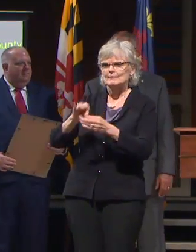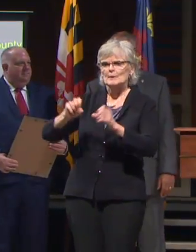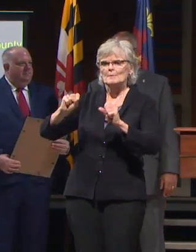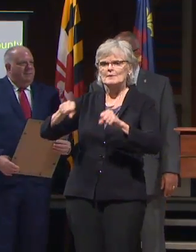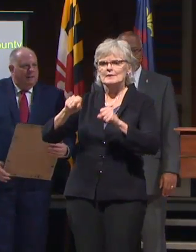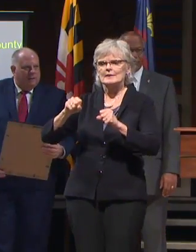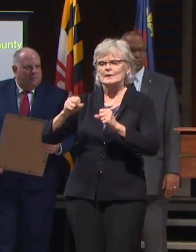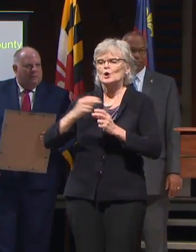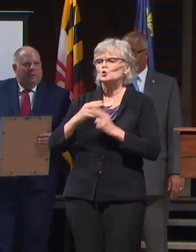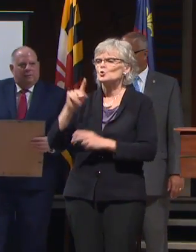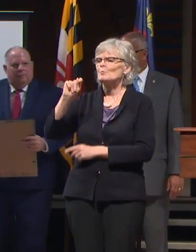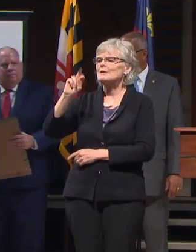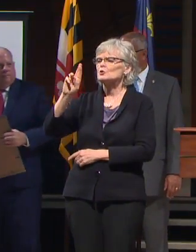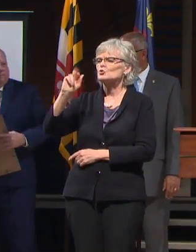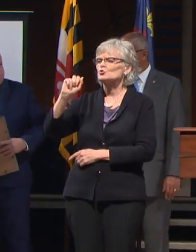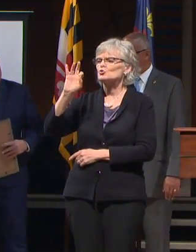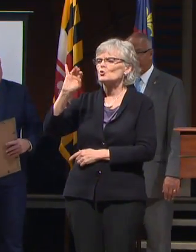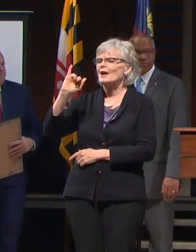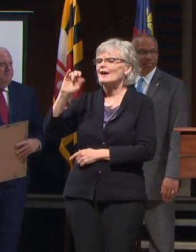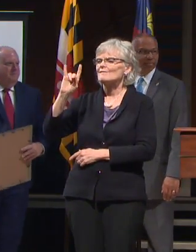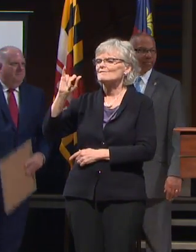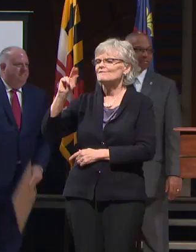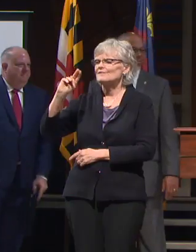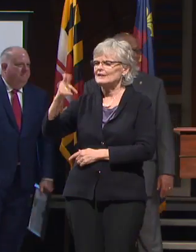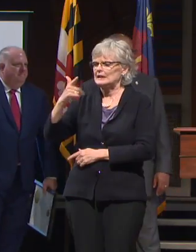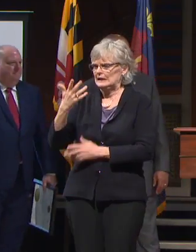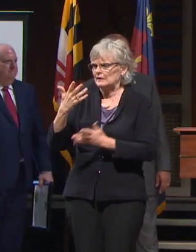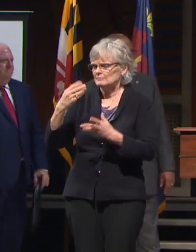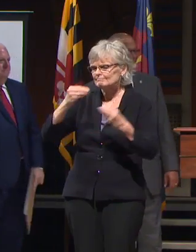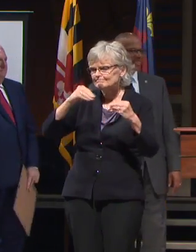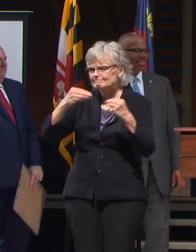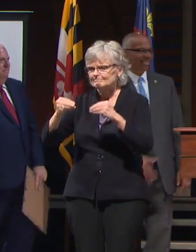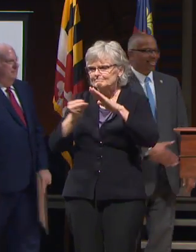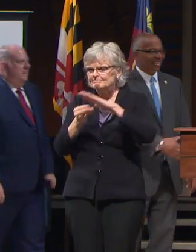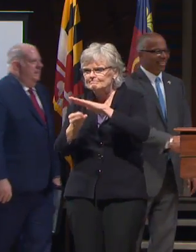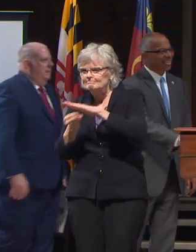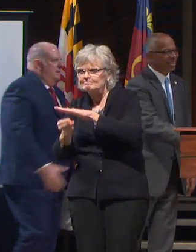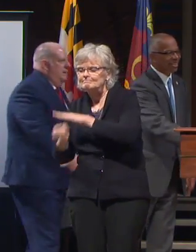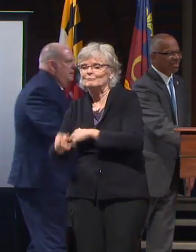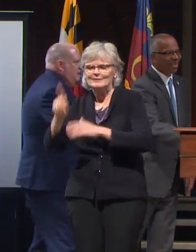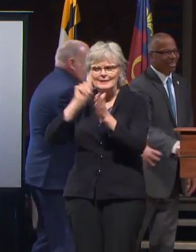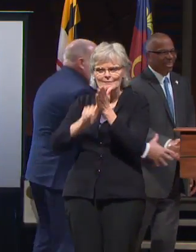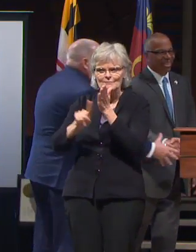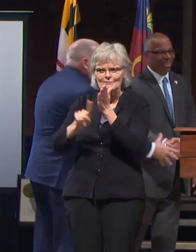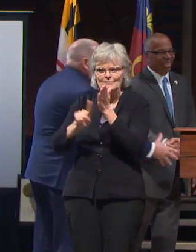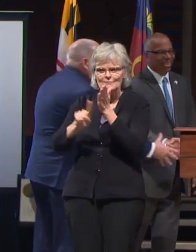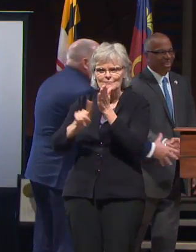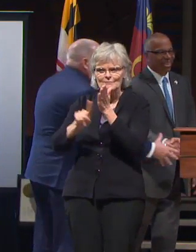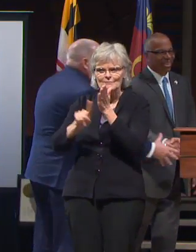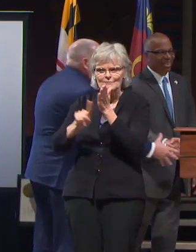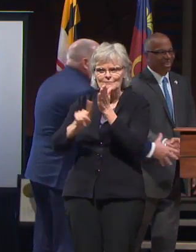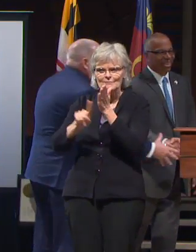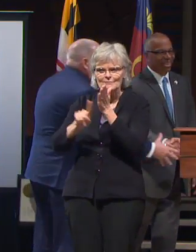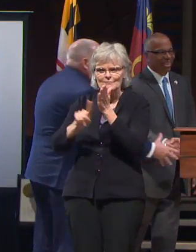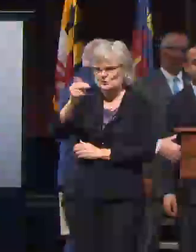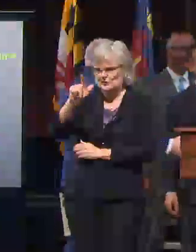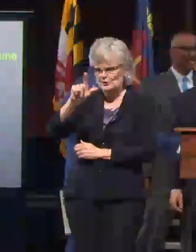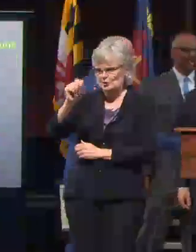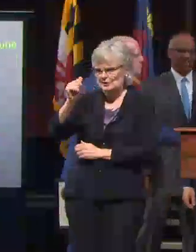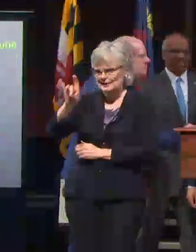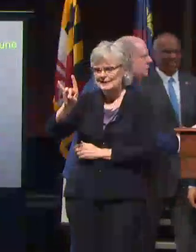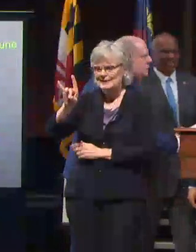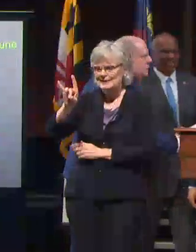human trafficking. After months of diligent investigation on June 13, 2018, the